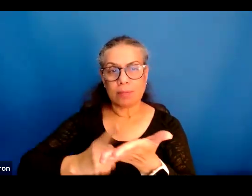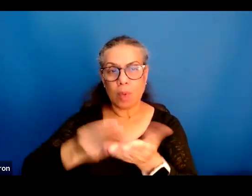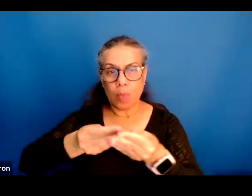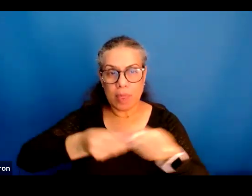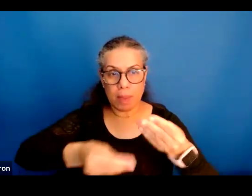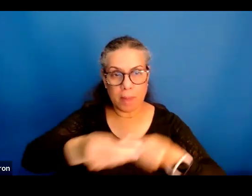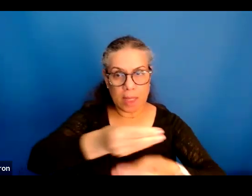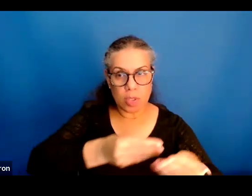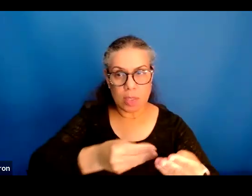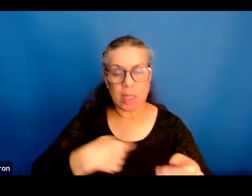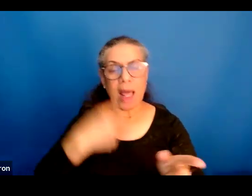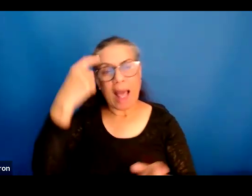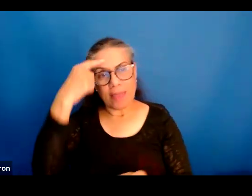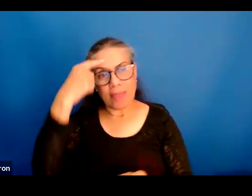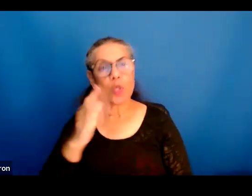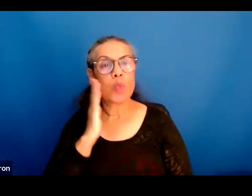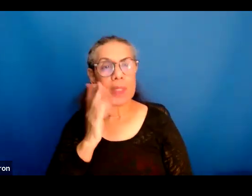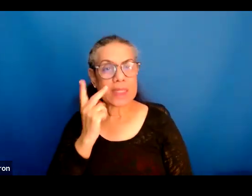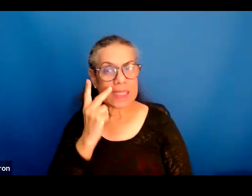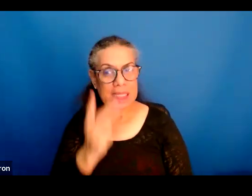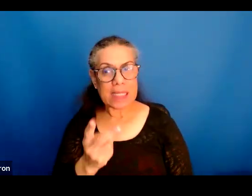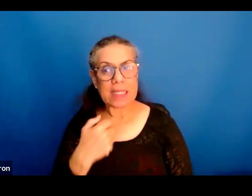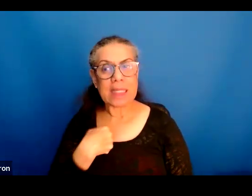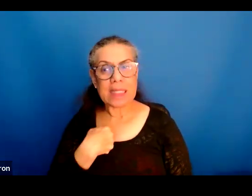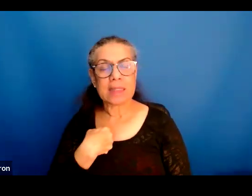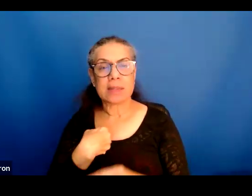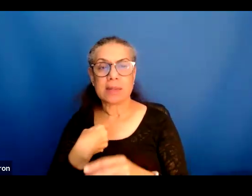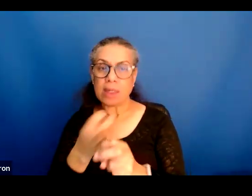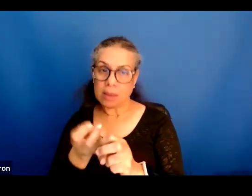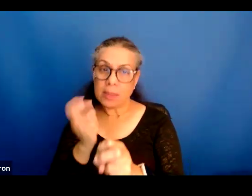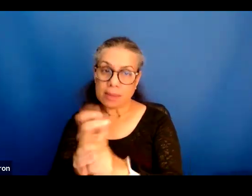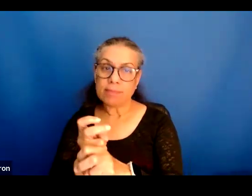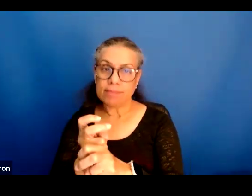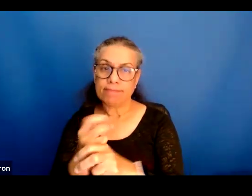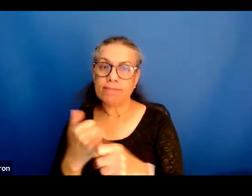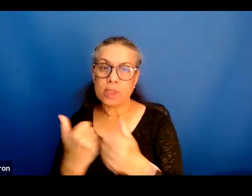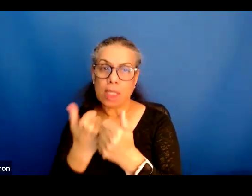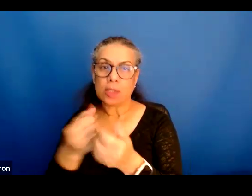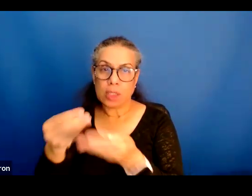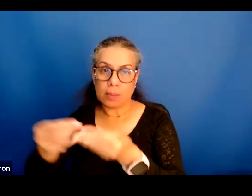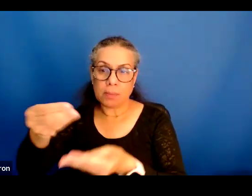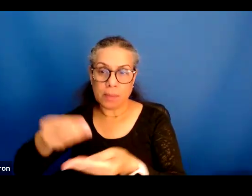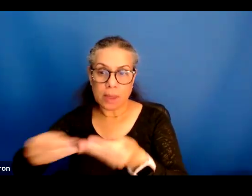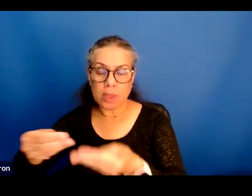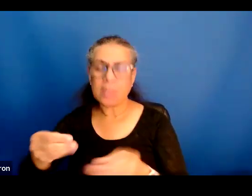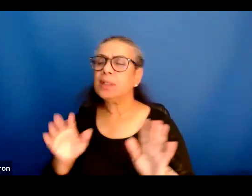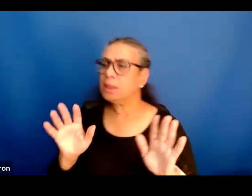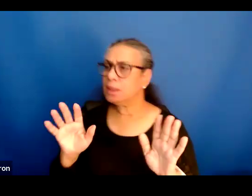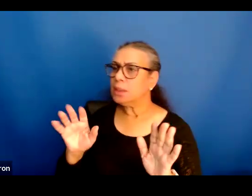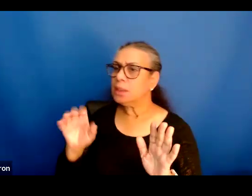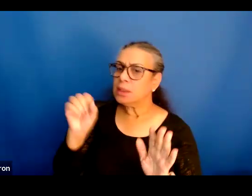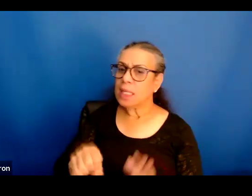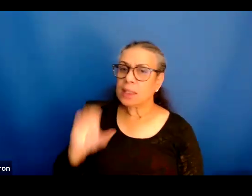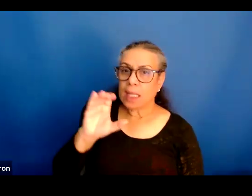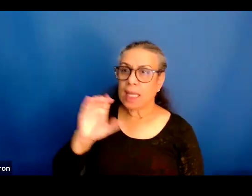see that it's going to be a very difficult budget. That's fair. And I think we've been preparing for that for the